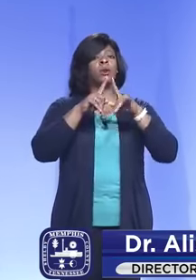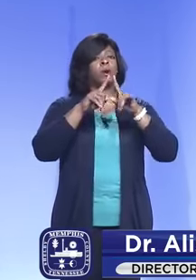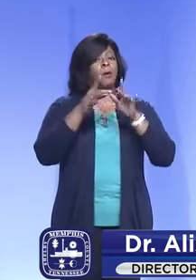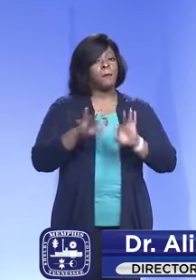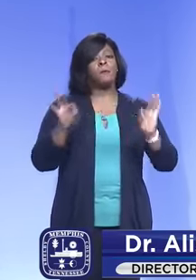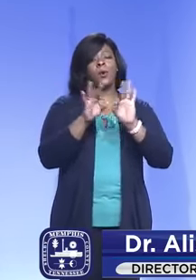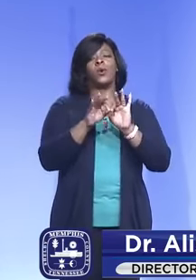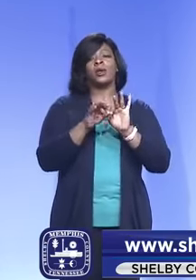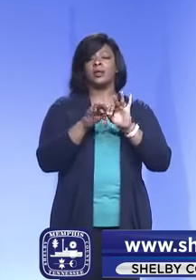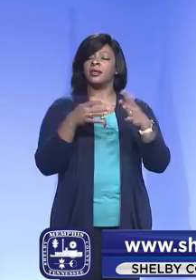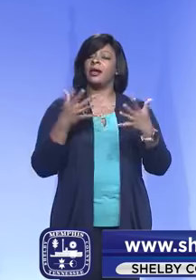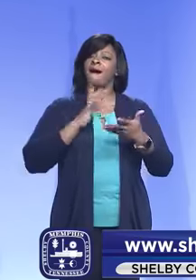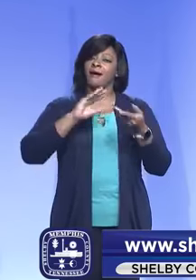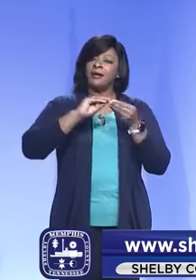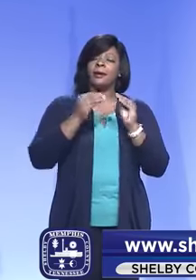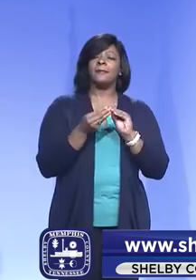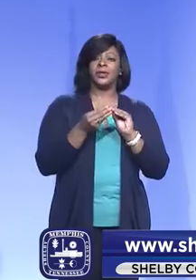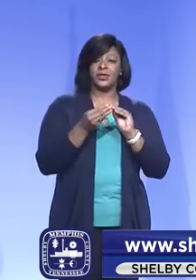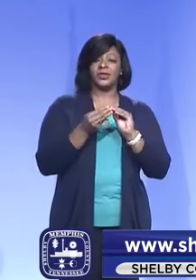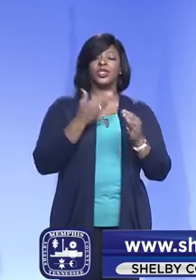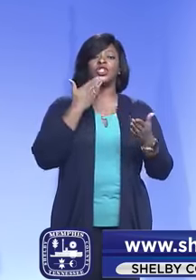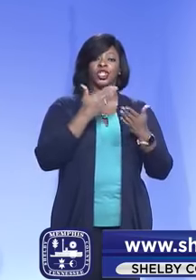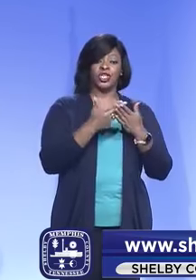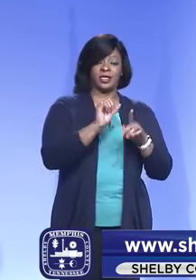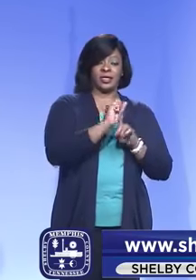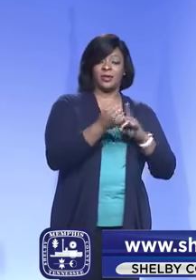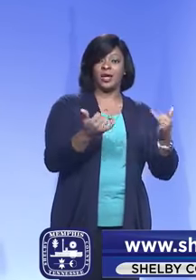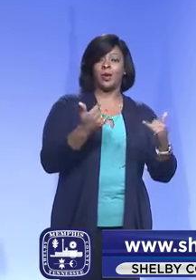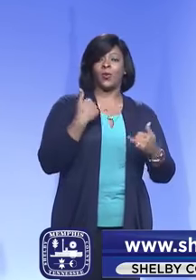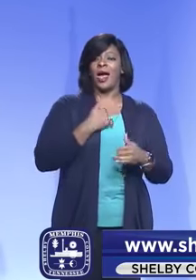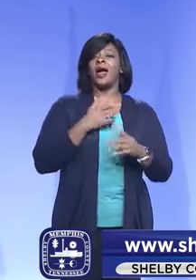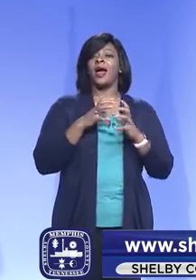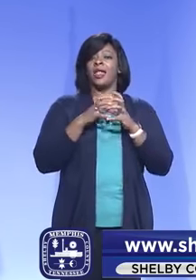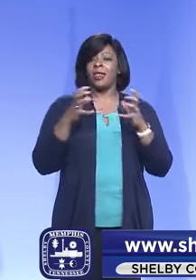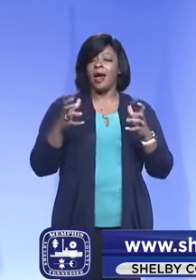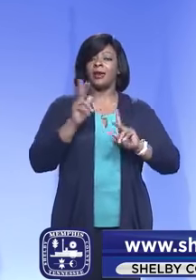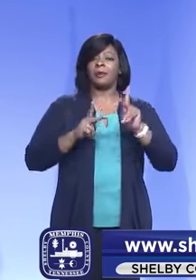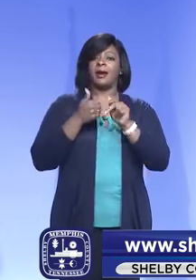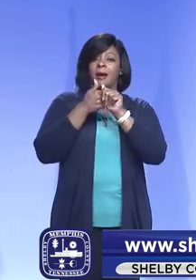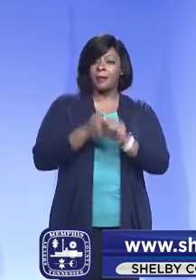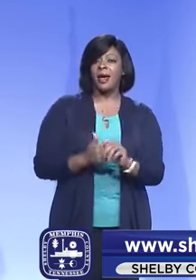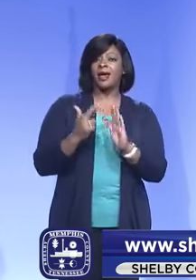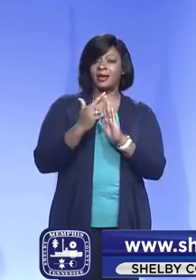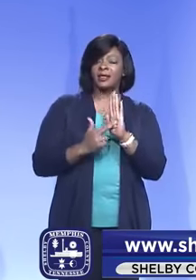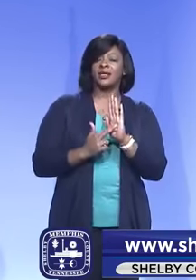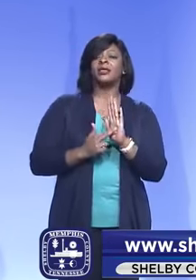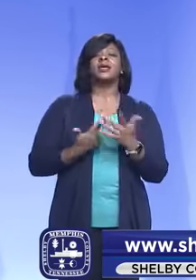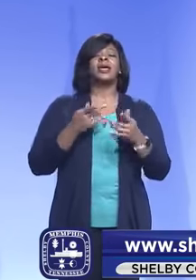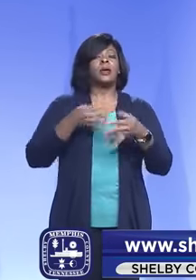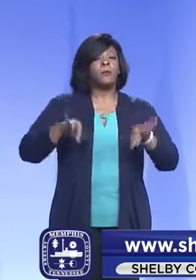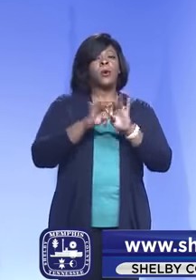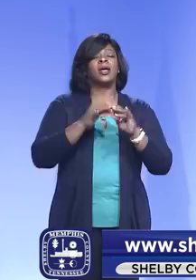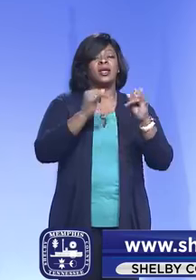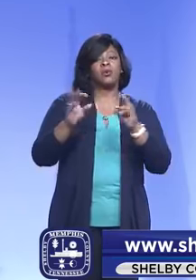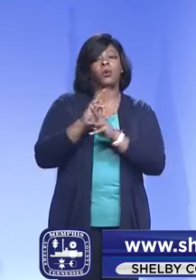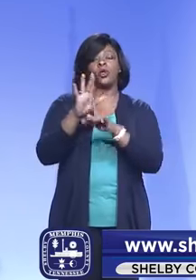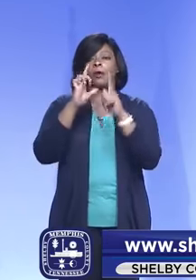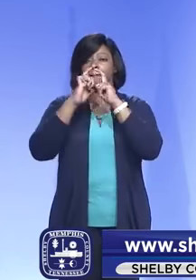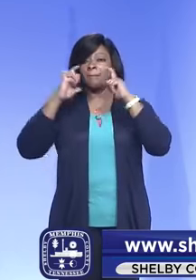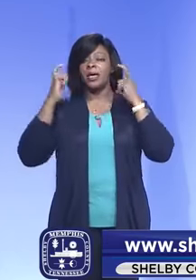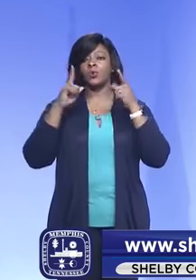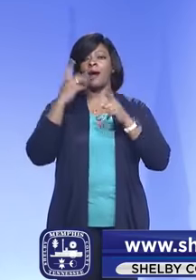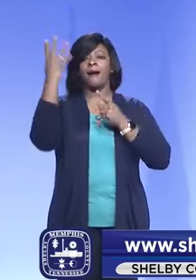to point out that our numbers are in a good place because we've had such compliance. So it's really important that individuals do wear their masks